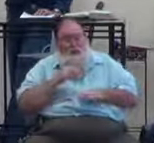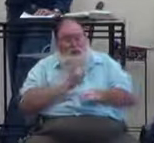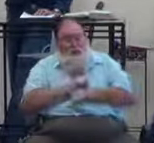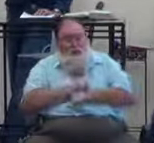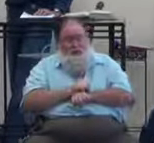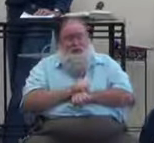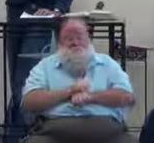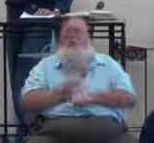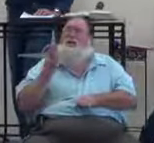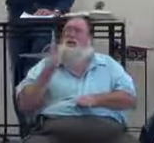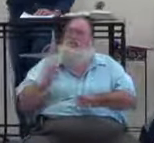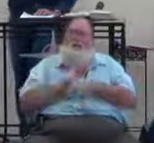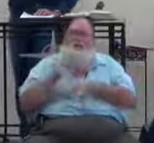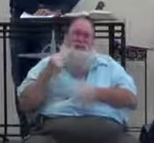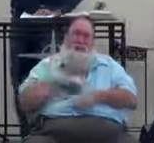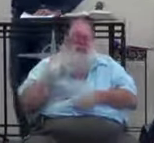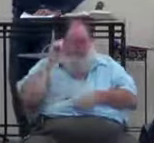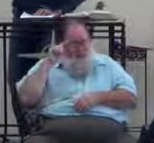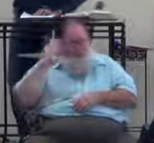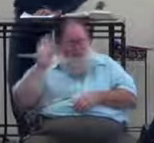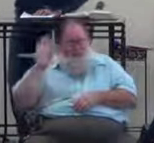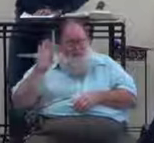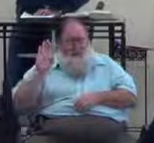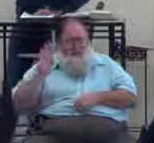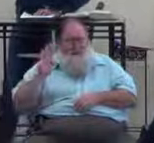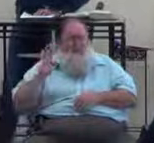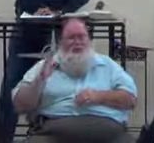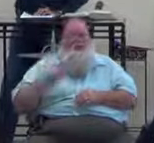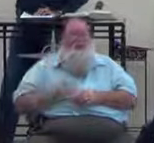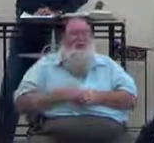He's using us for his enemies.